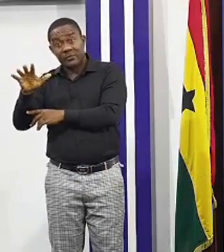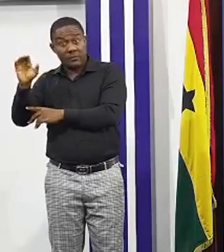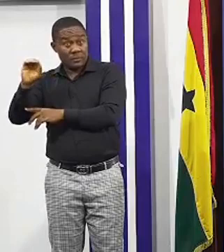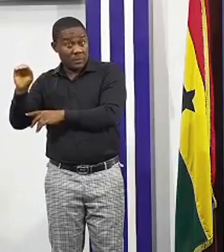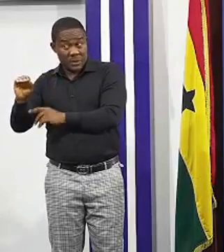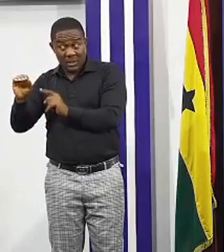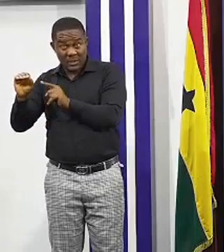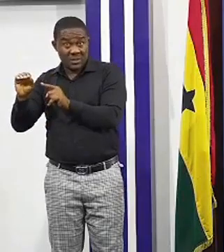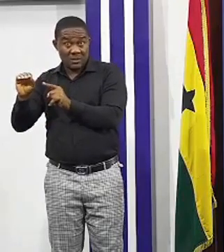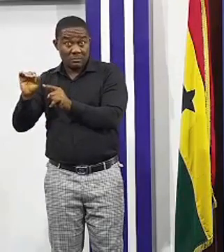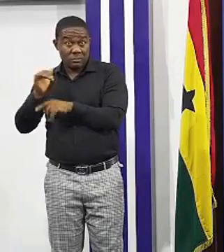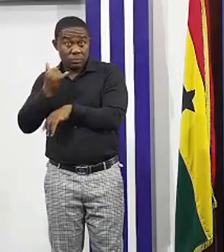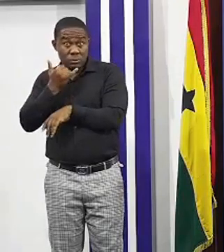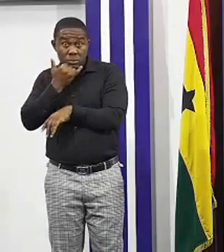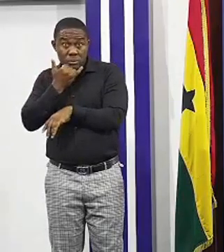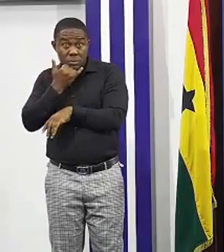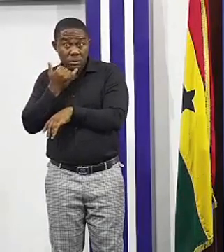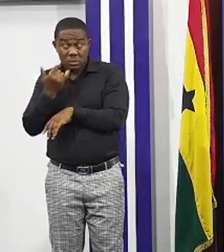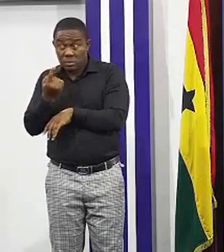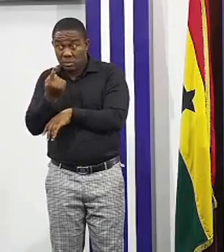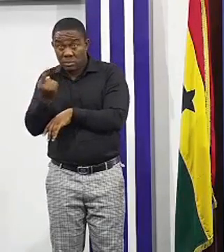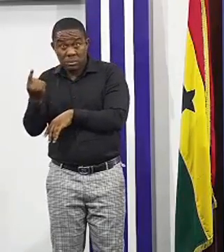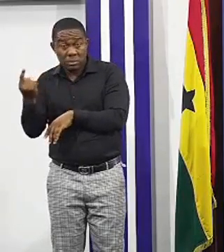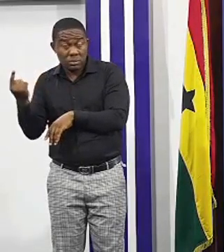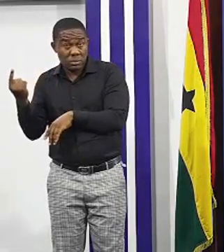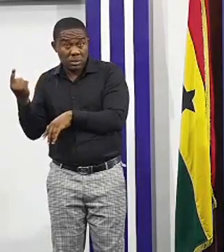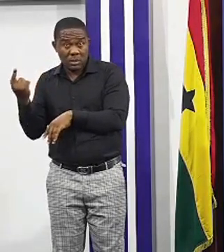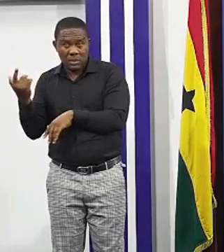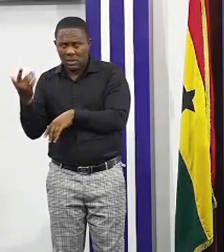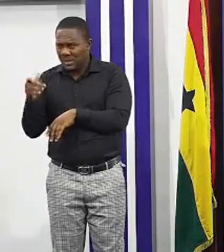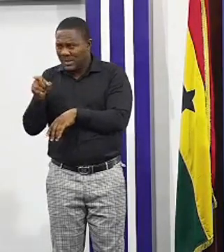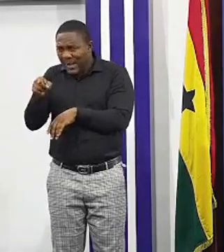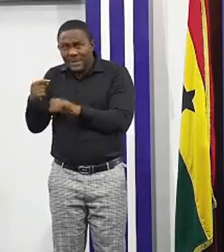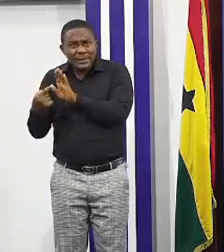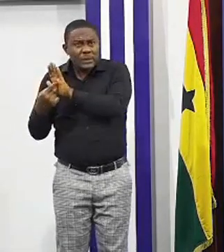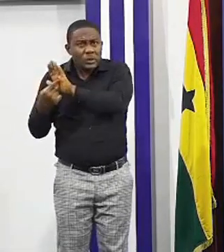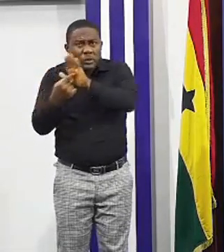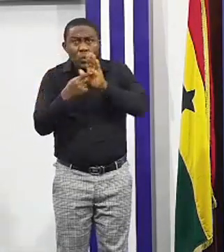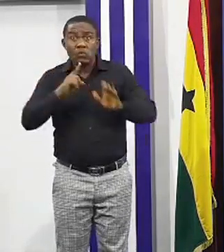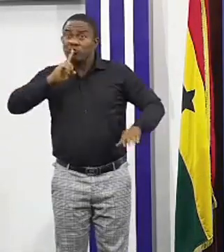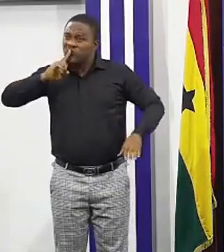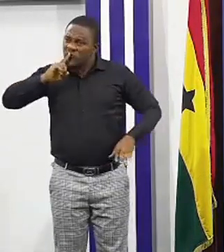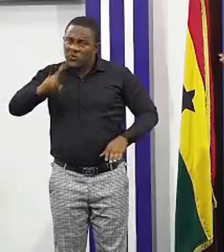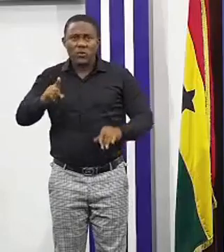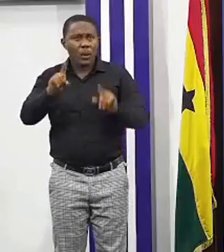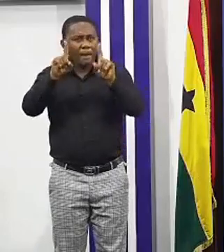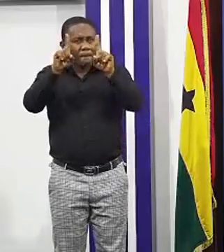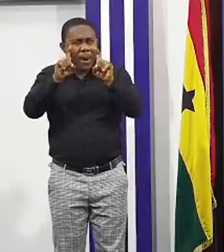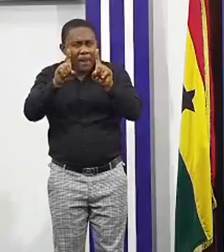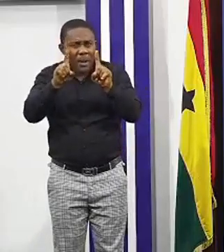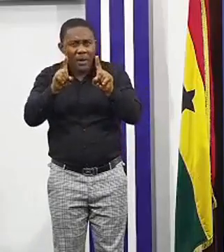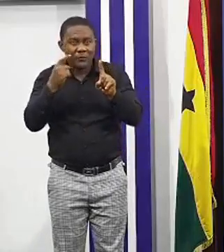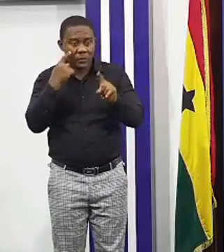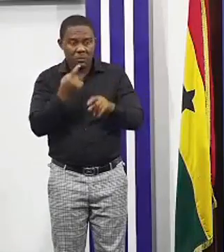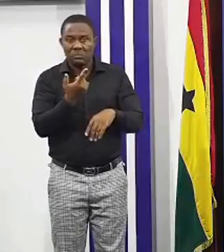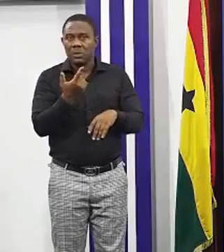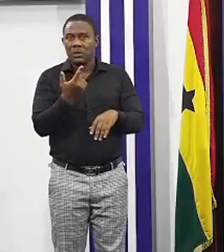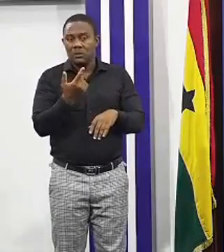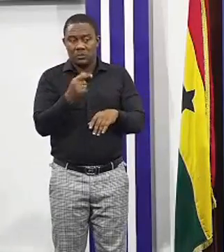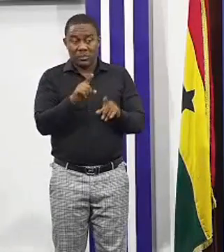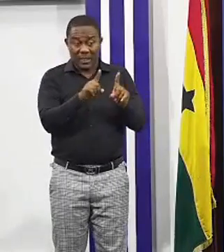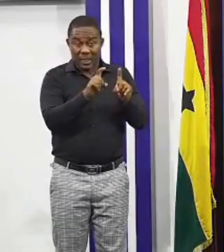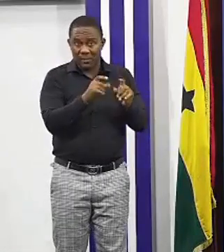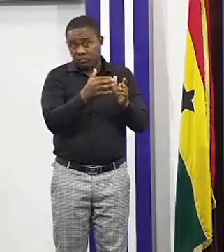99.5% of the tests, singular tests, which showcase Ghana's test per million or Ghana's test